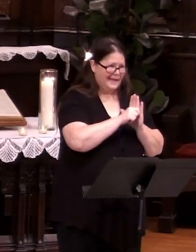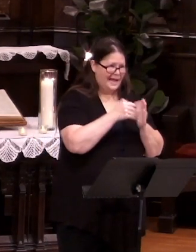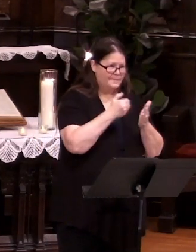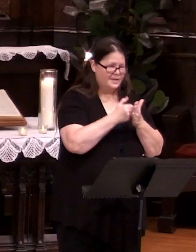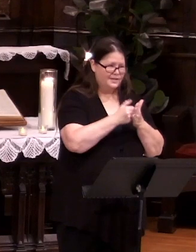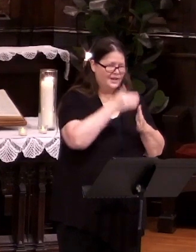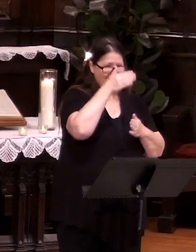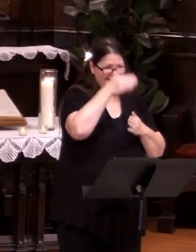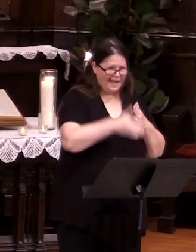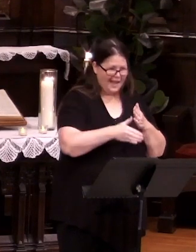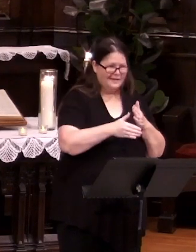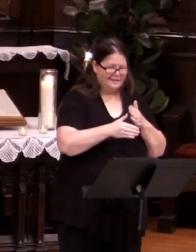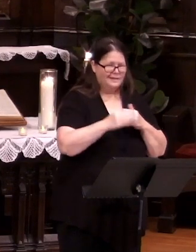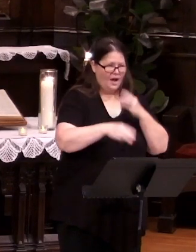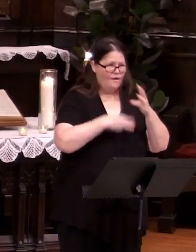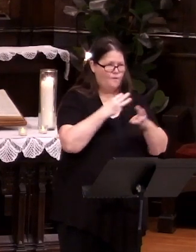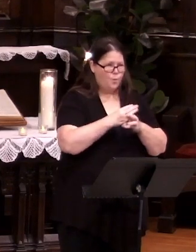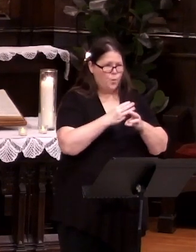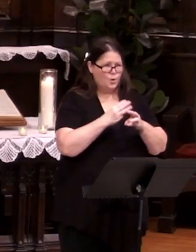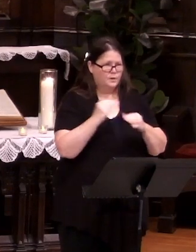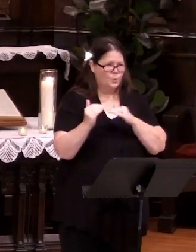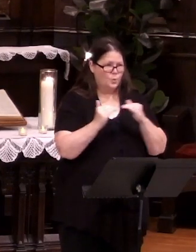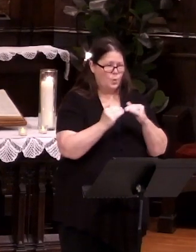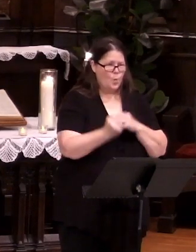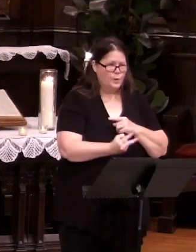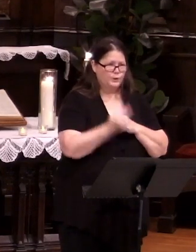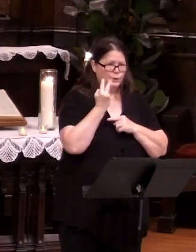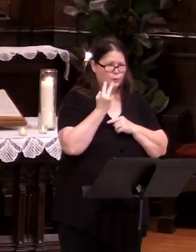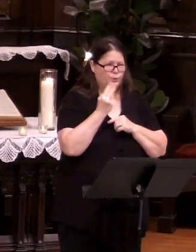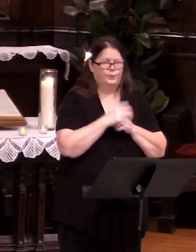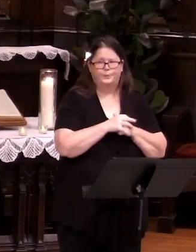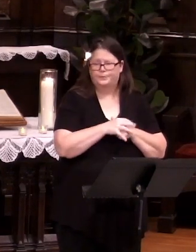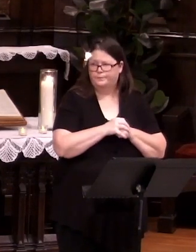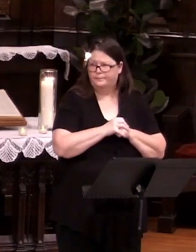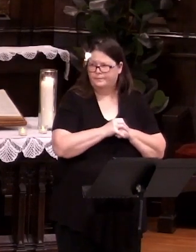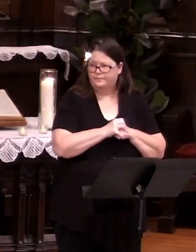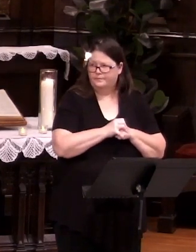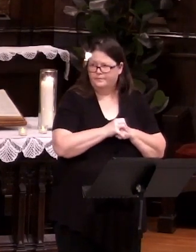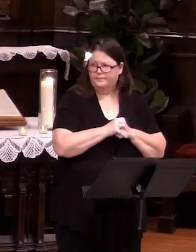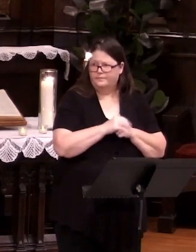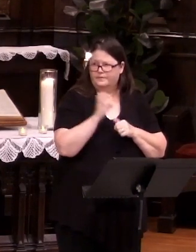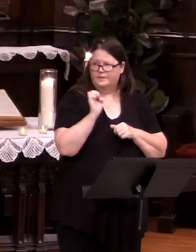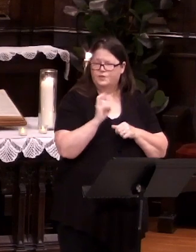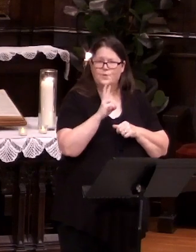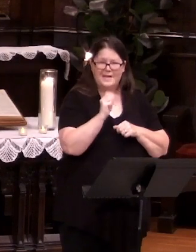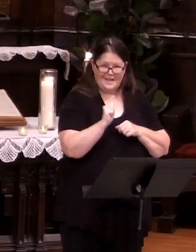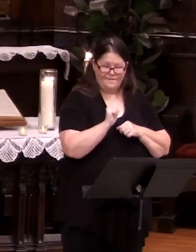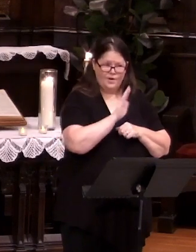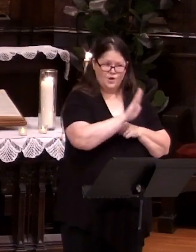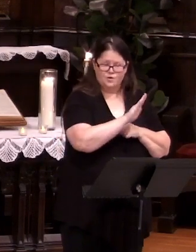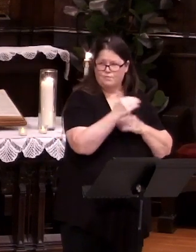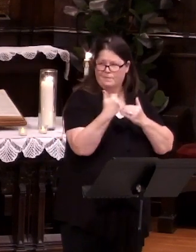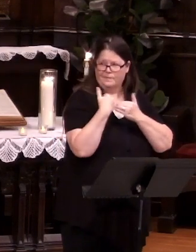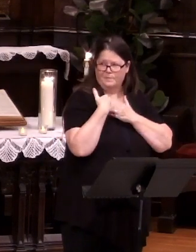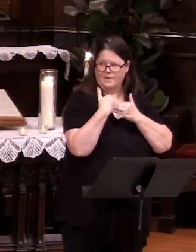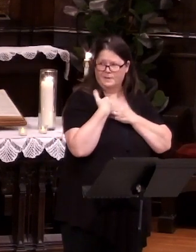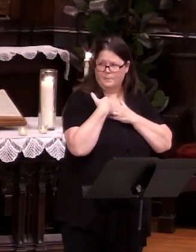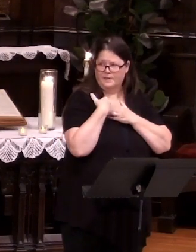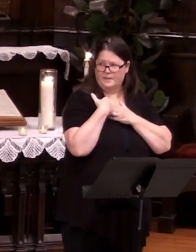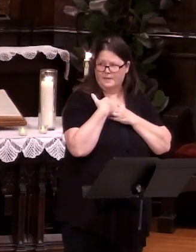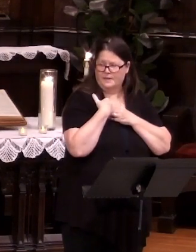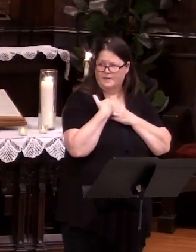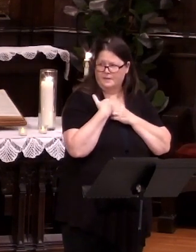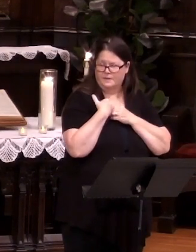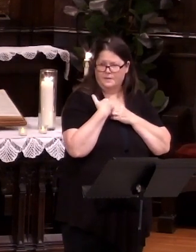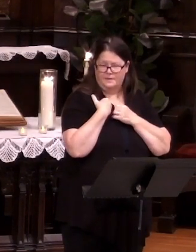the mid-1940s. So as First Lady, Evita was tasked with going and meeting